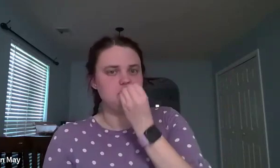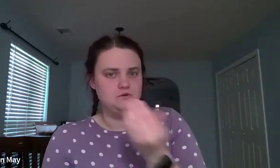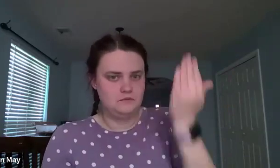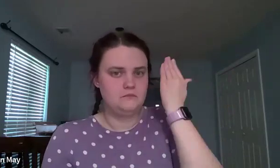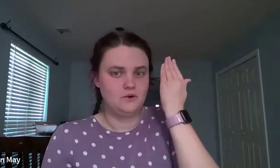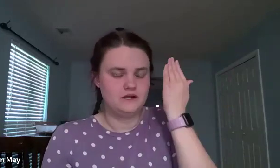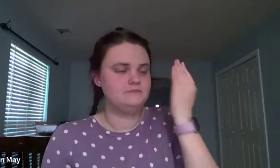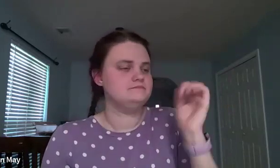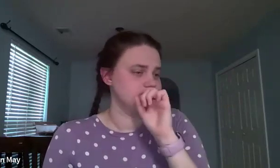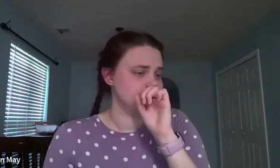food, morning.